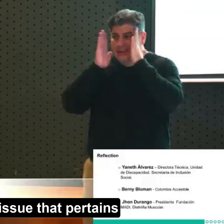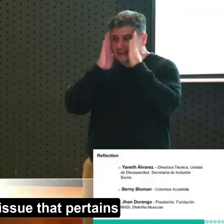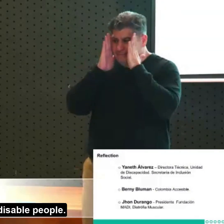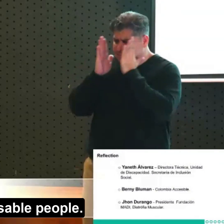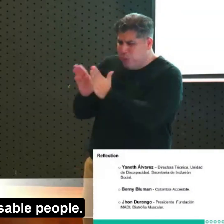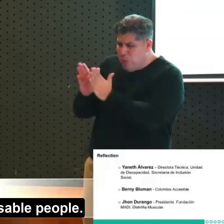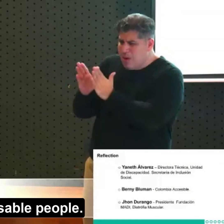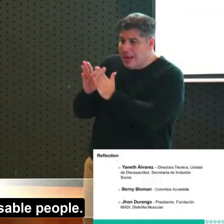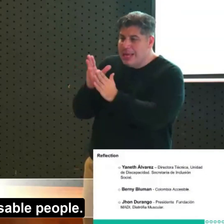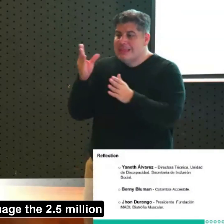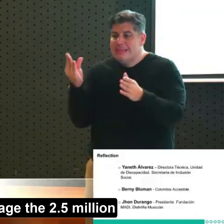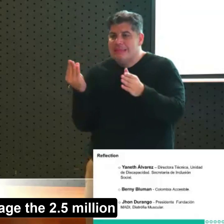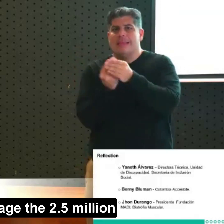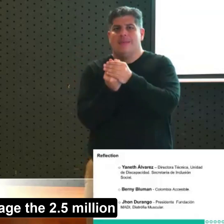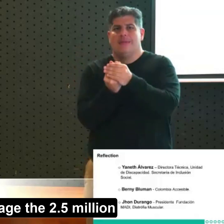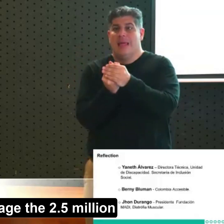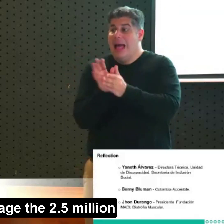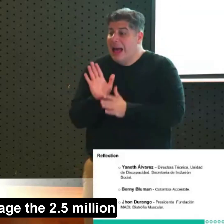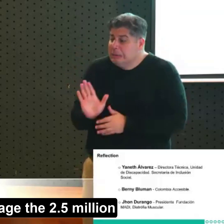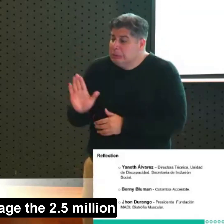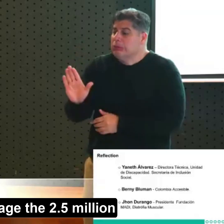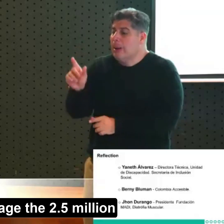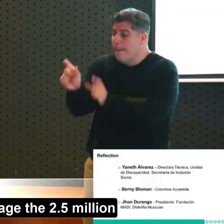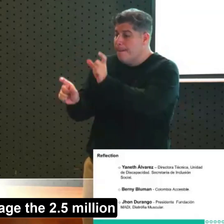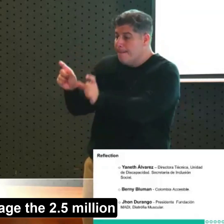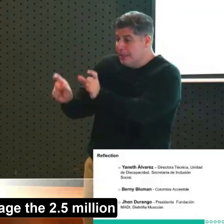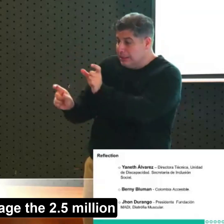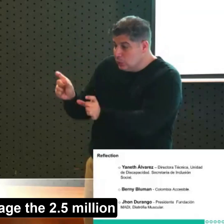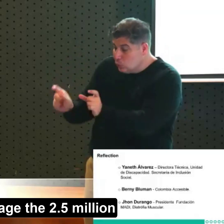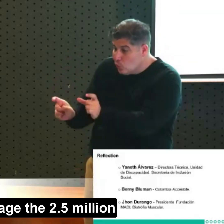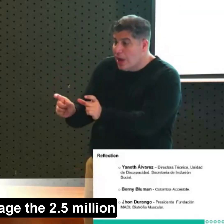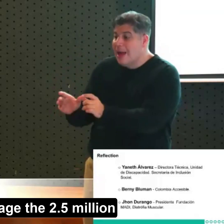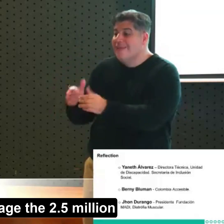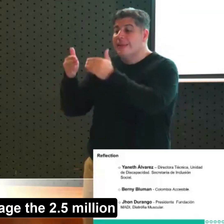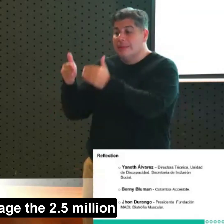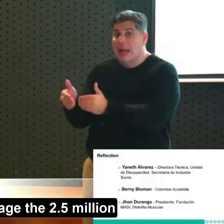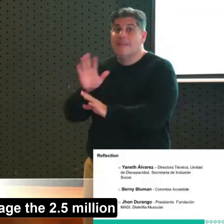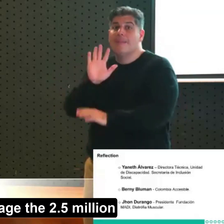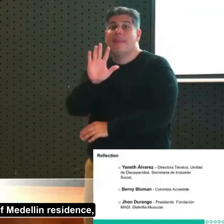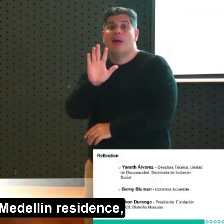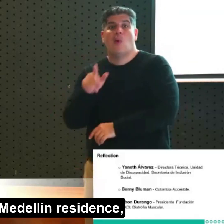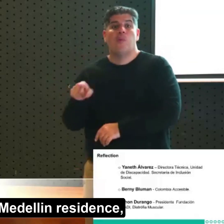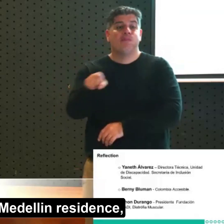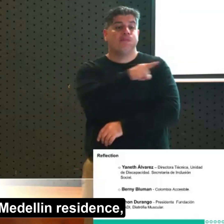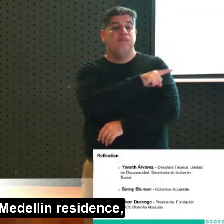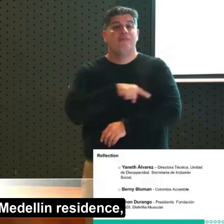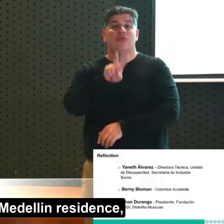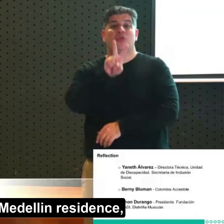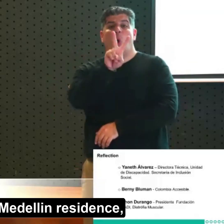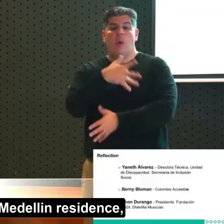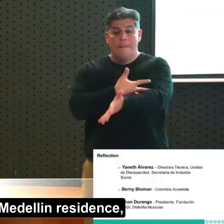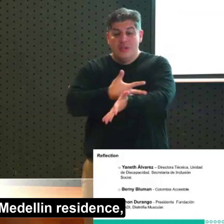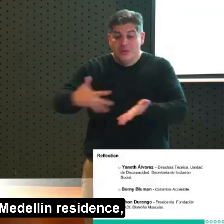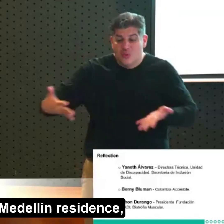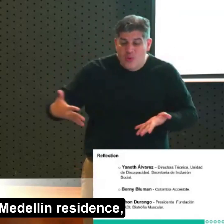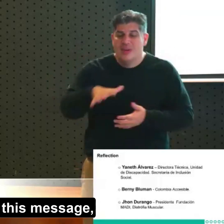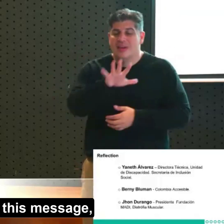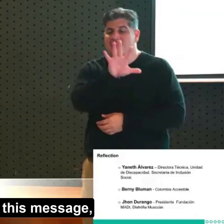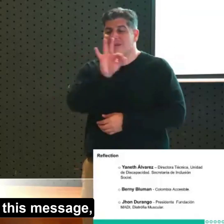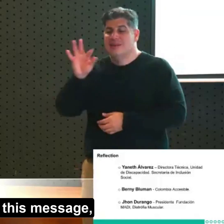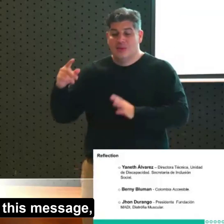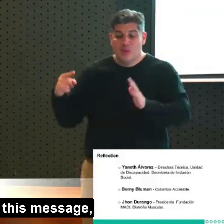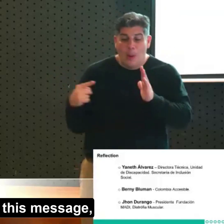that pertains to disabled people. If we manage the 2.5 million citizens of Medellin